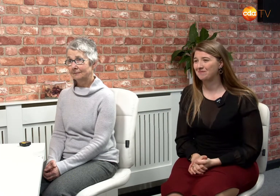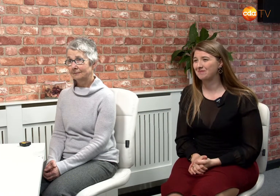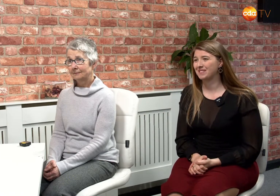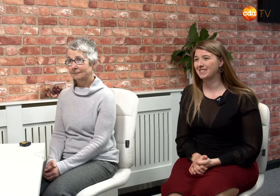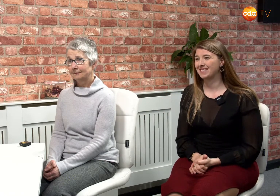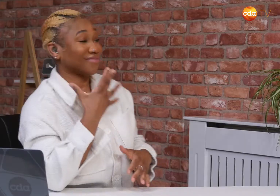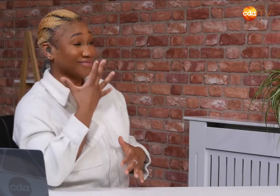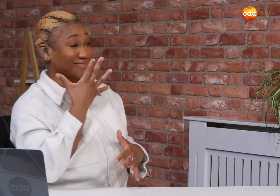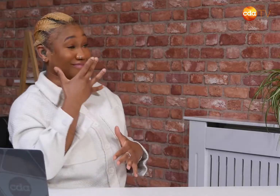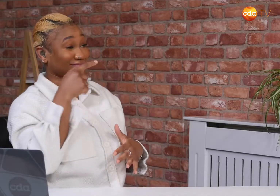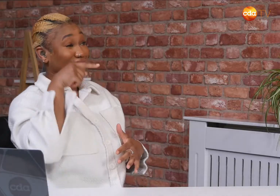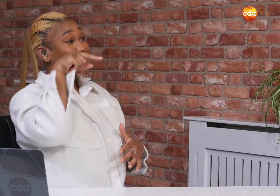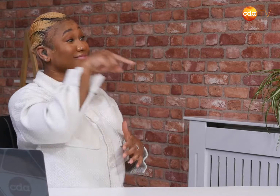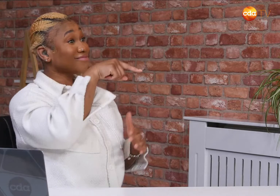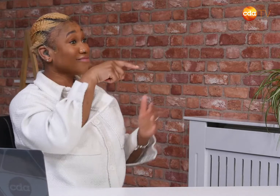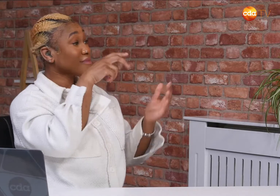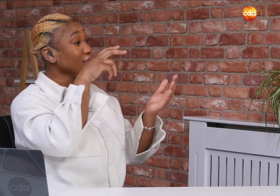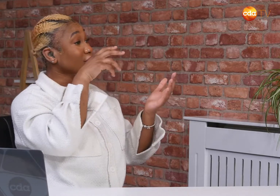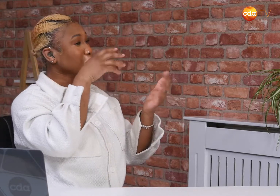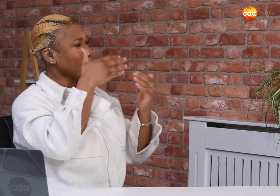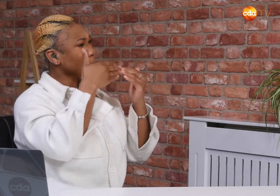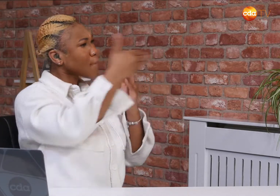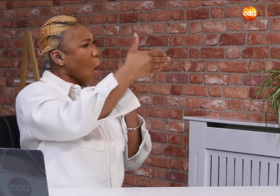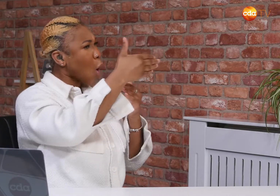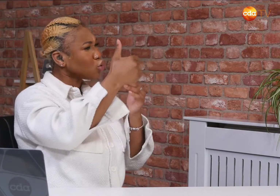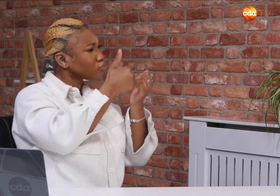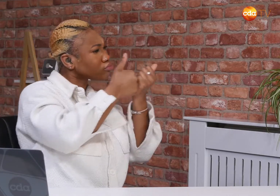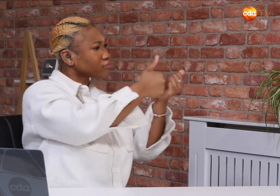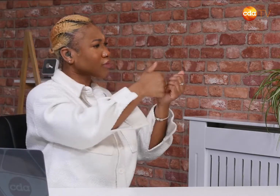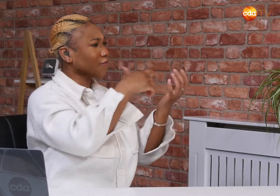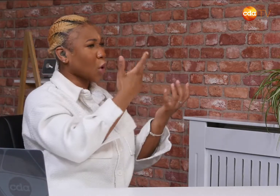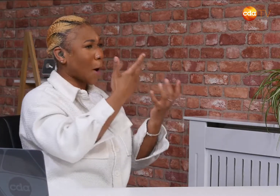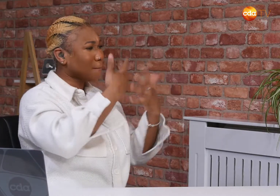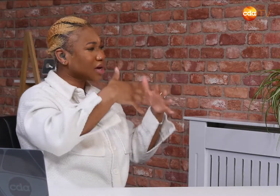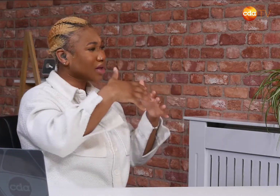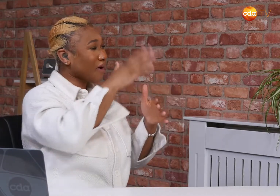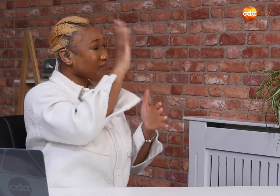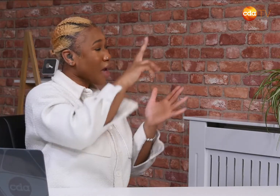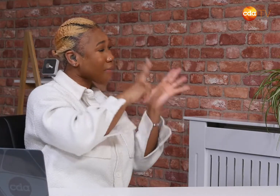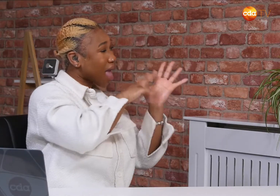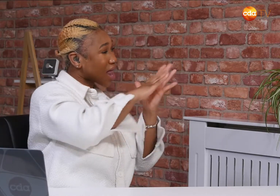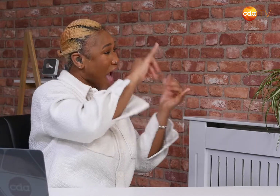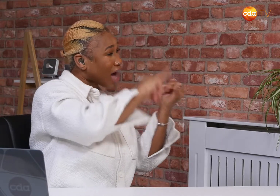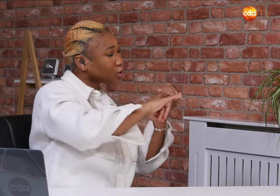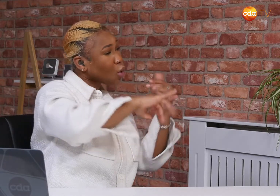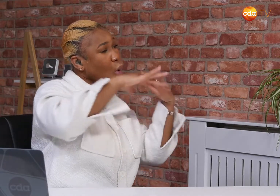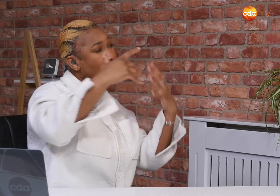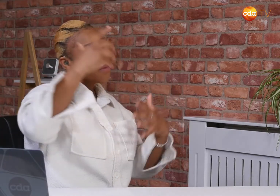Brilliant.